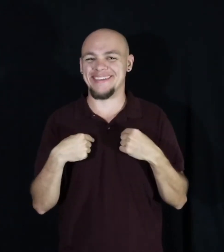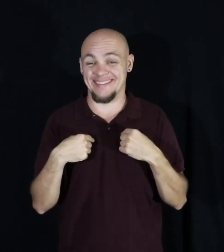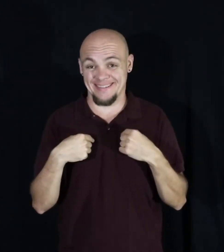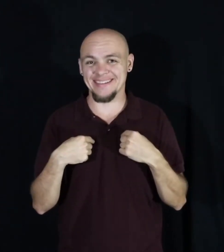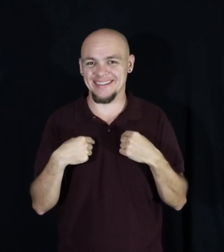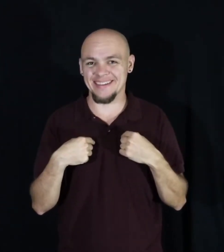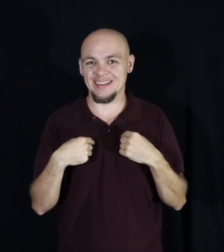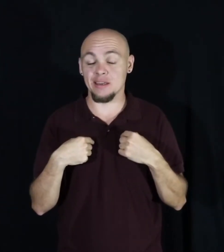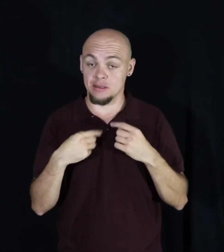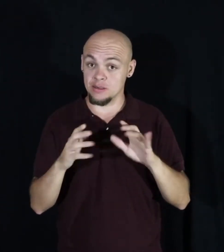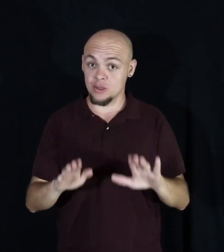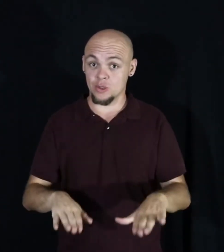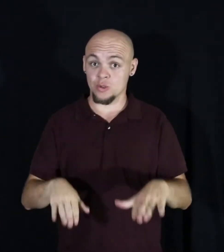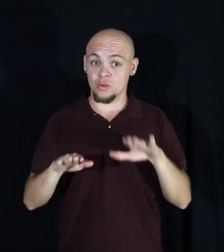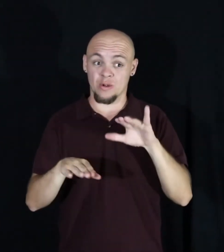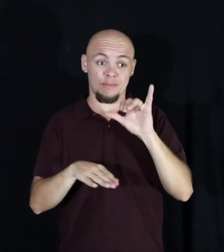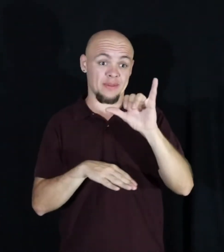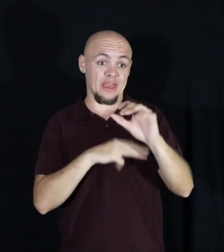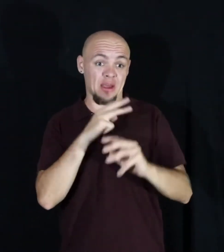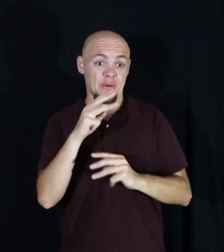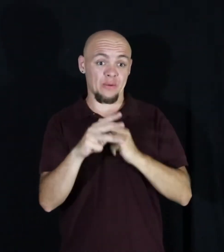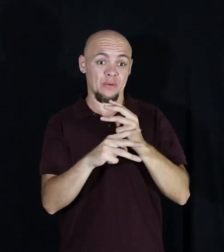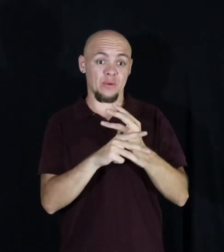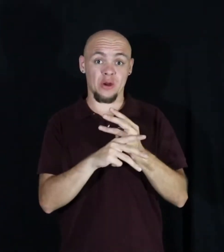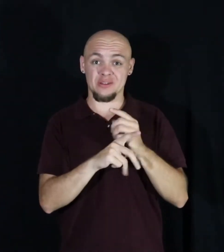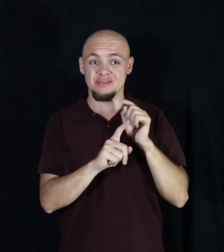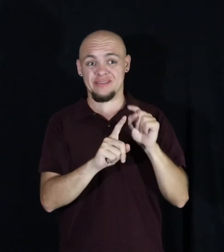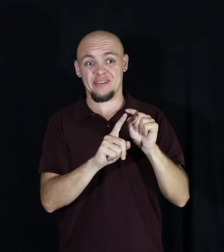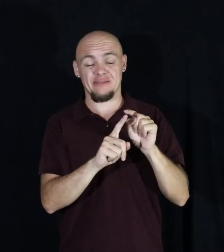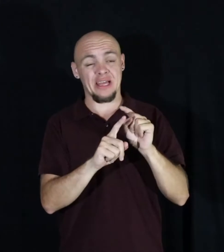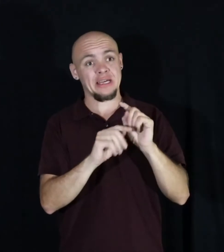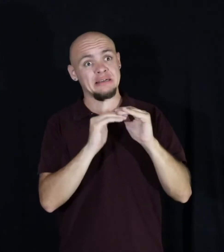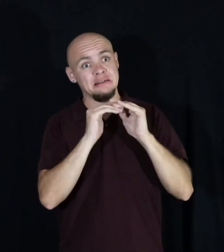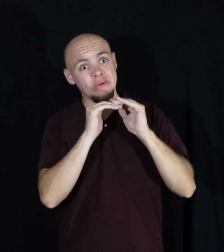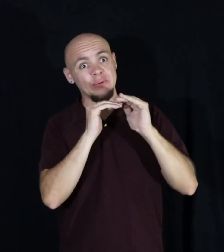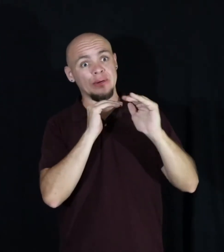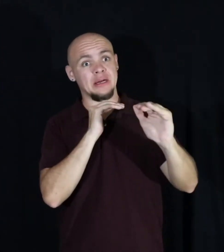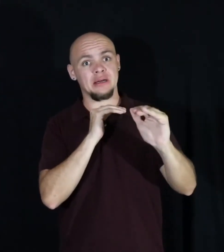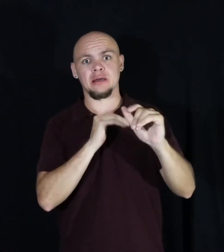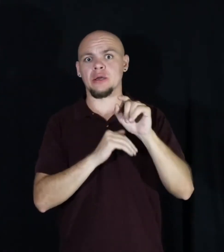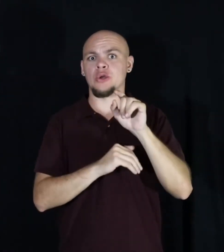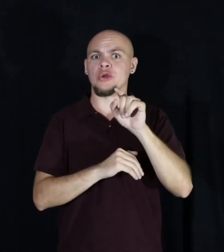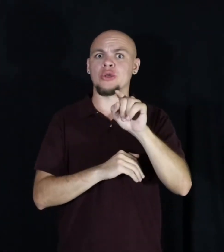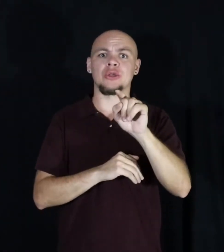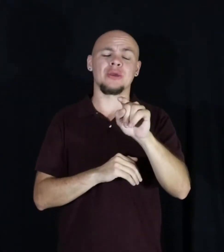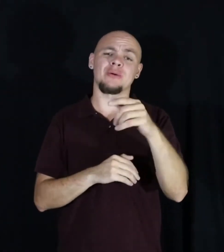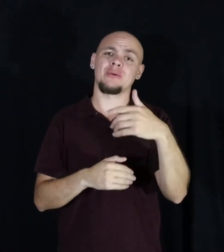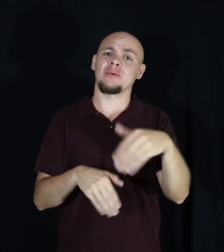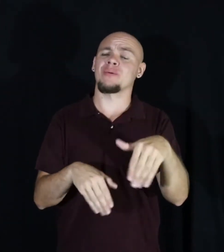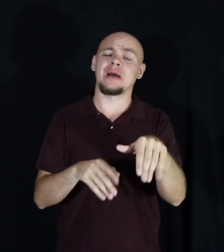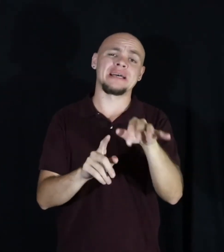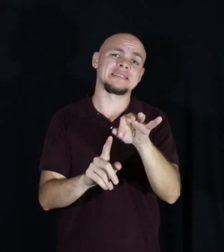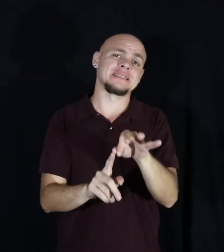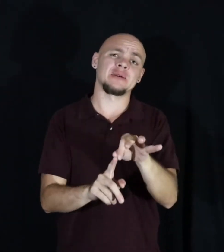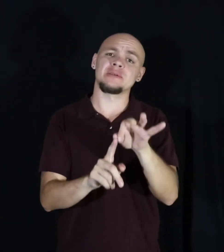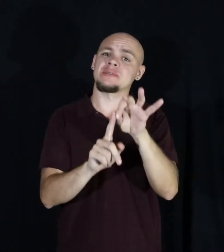You had to be growing up in that world of pesky absolutes. On one hand, you are so